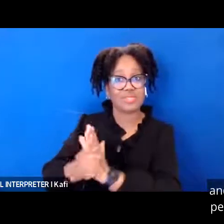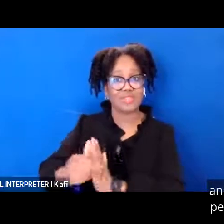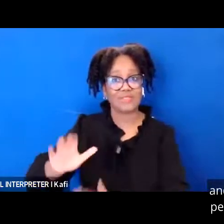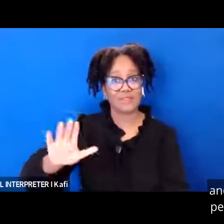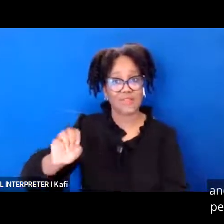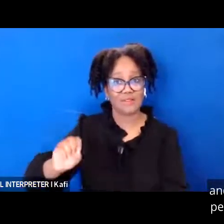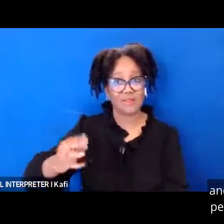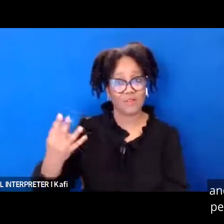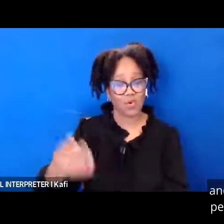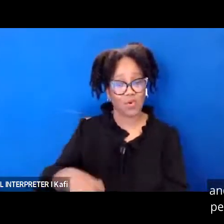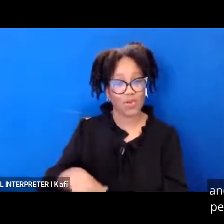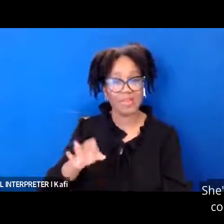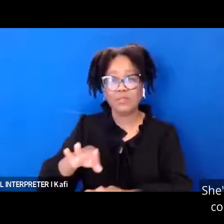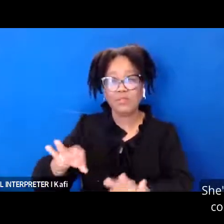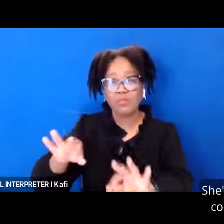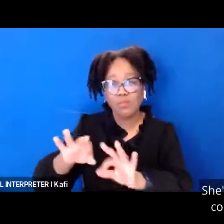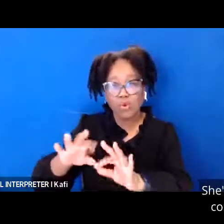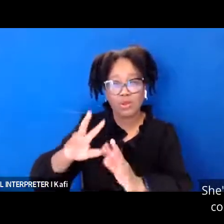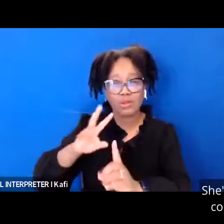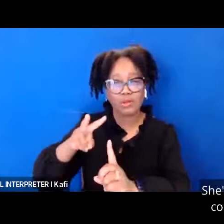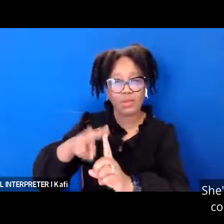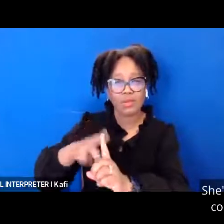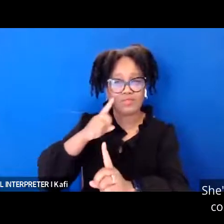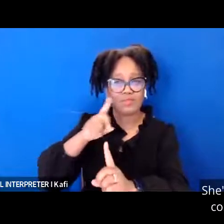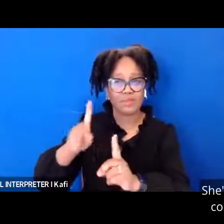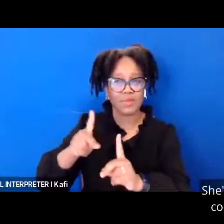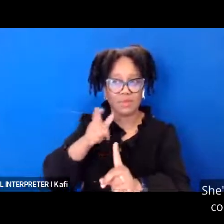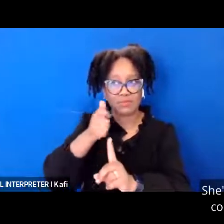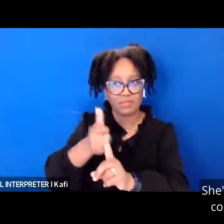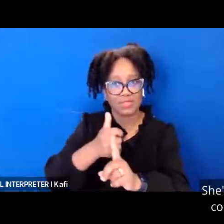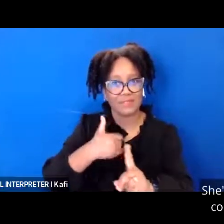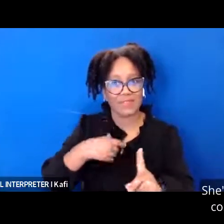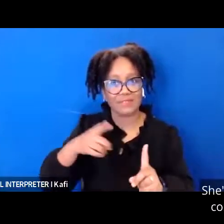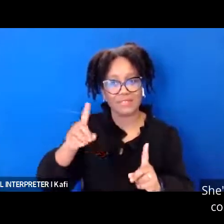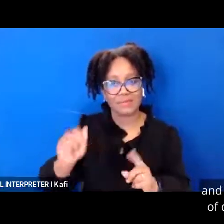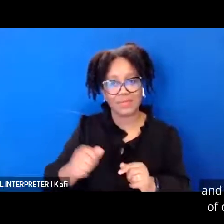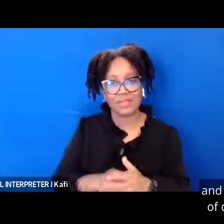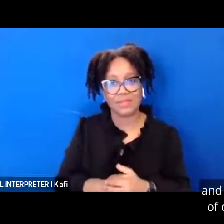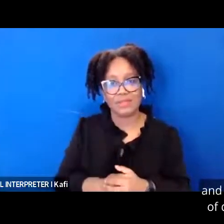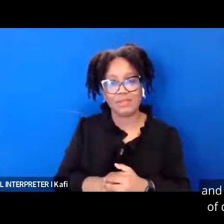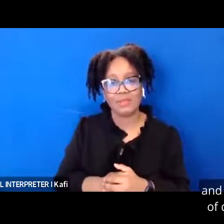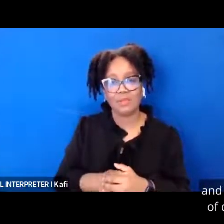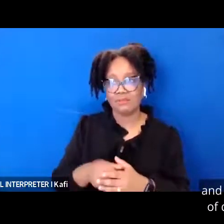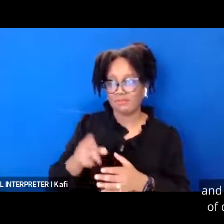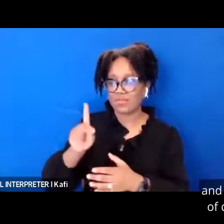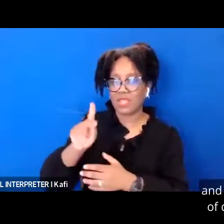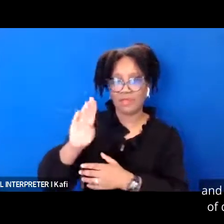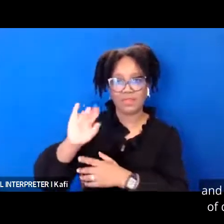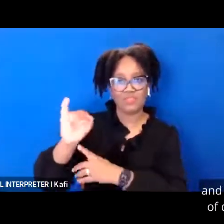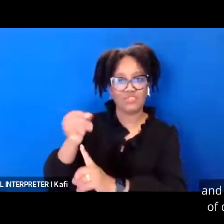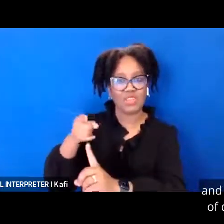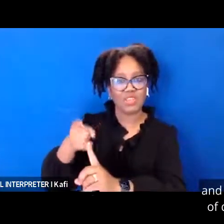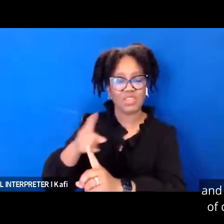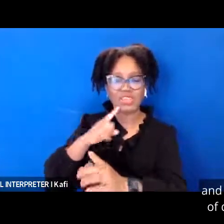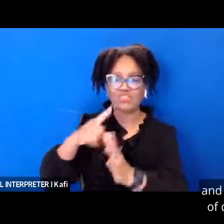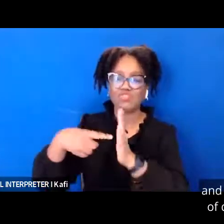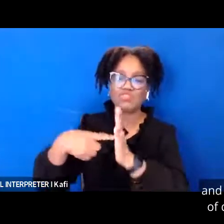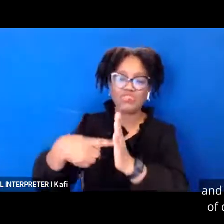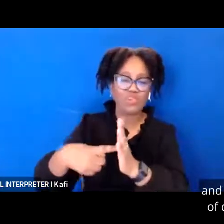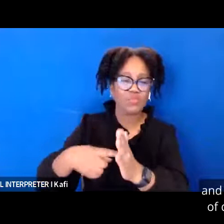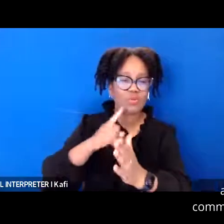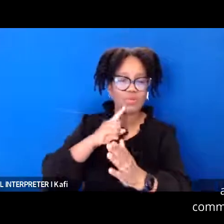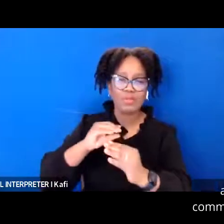people with disabilities she's exhibited a steadfast commitment to the fair and thorough adjudication of disability rights